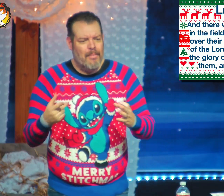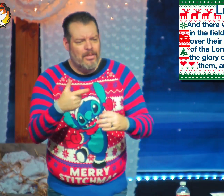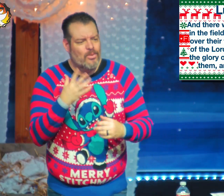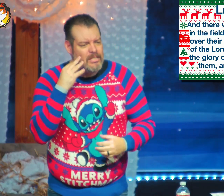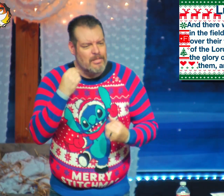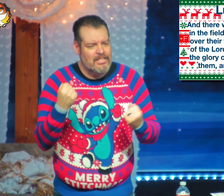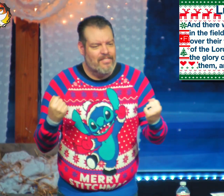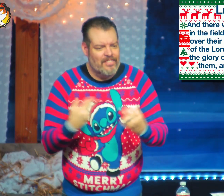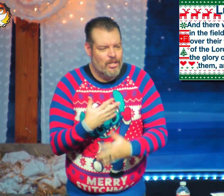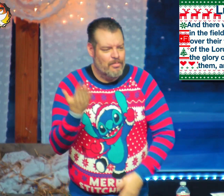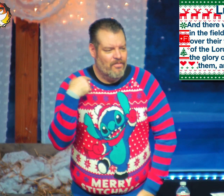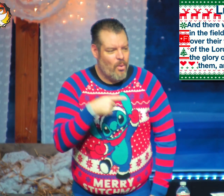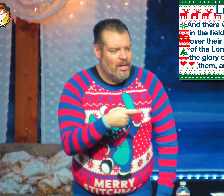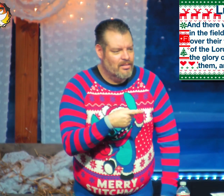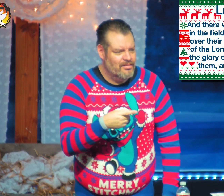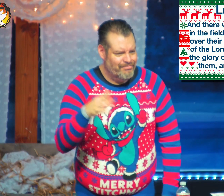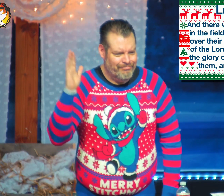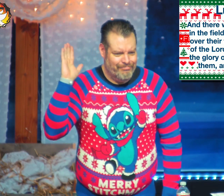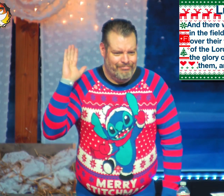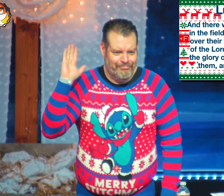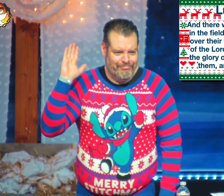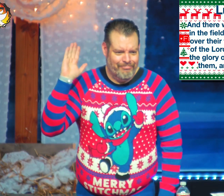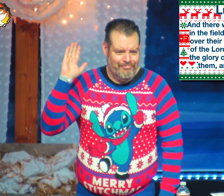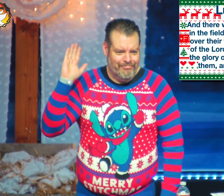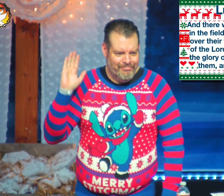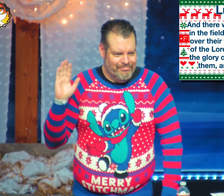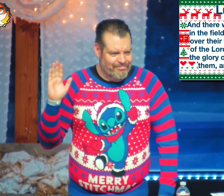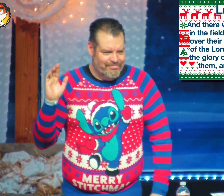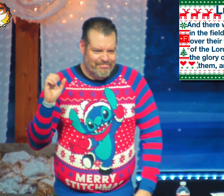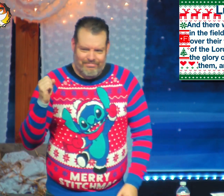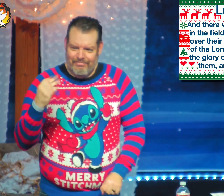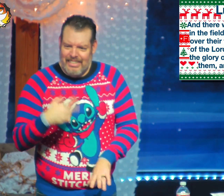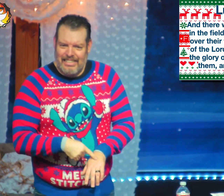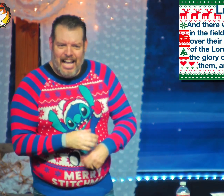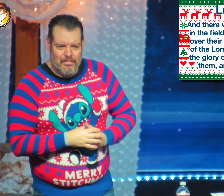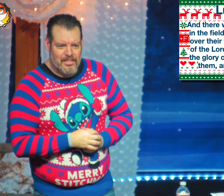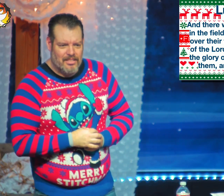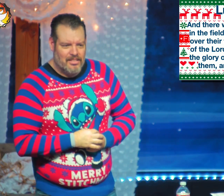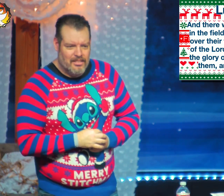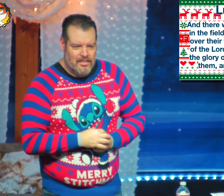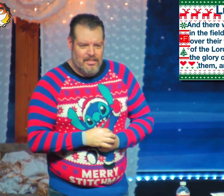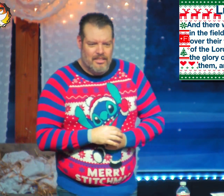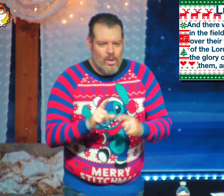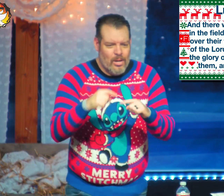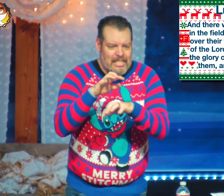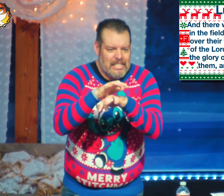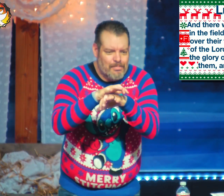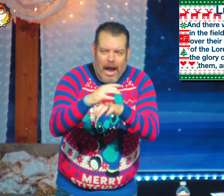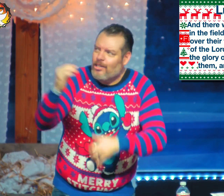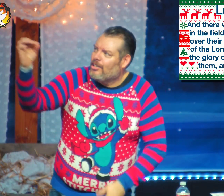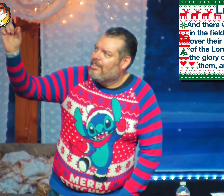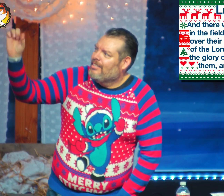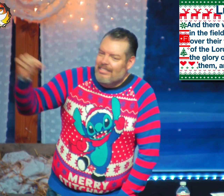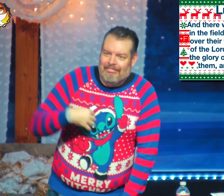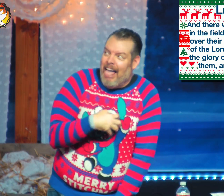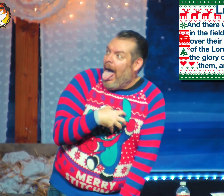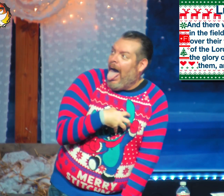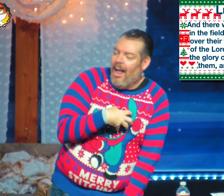to them, and the glory of the Lord shone around them, and they were terrified. They were scared. Think about it.